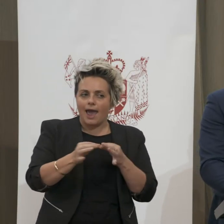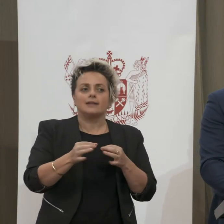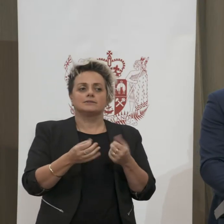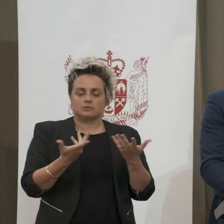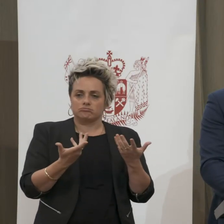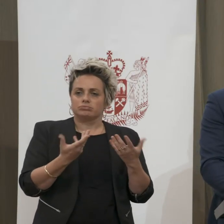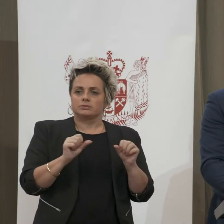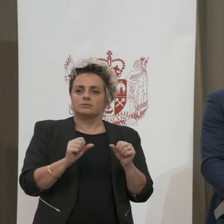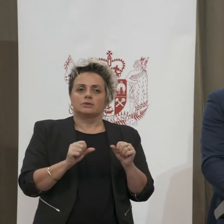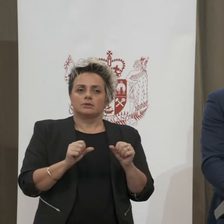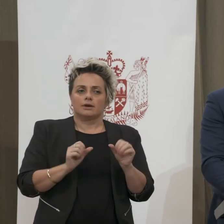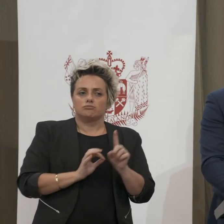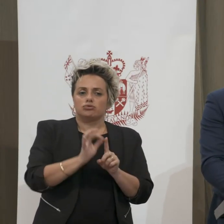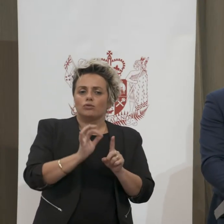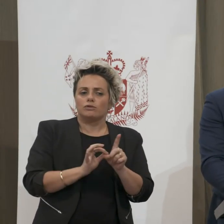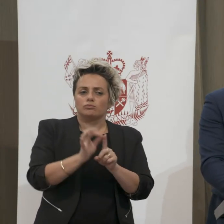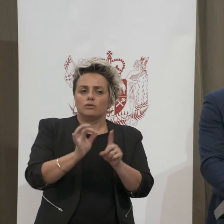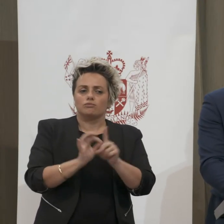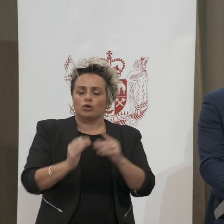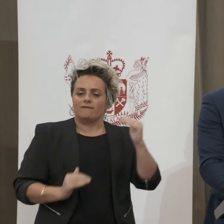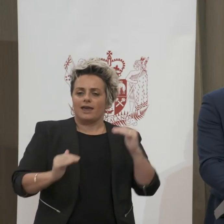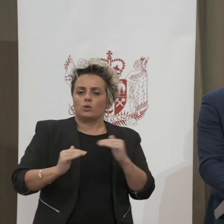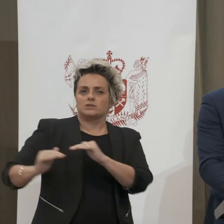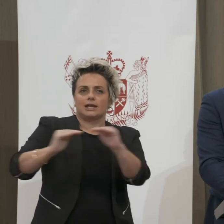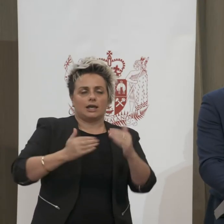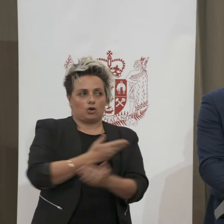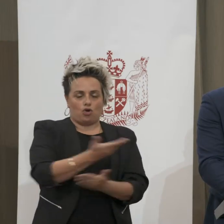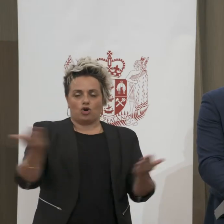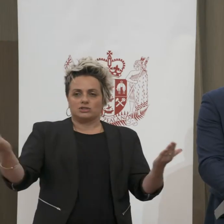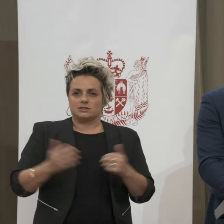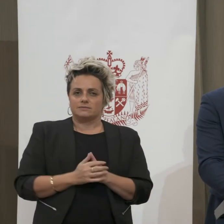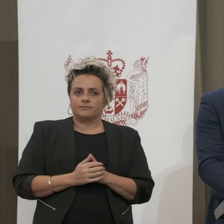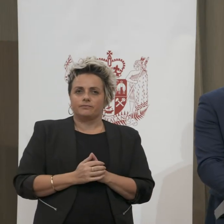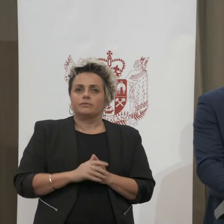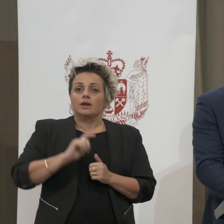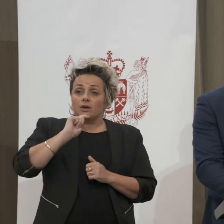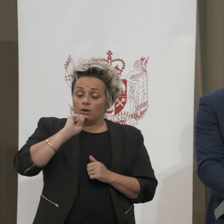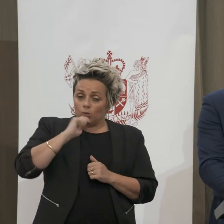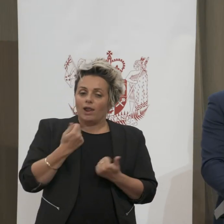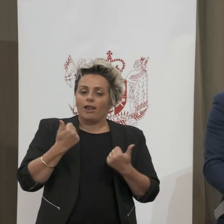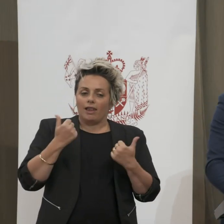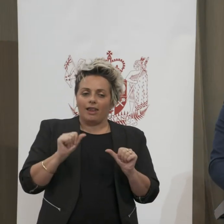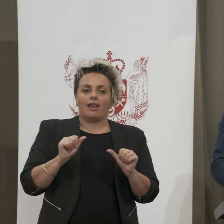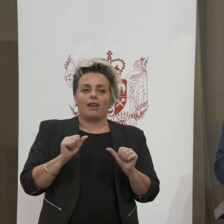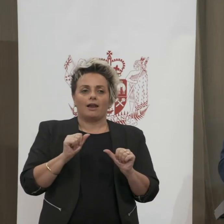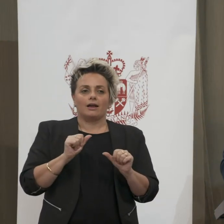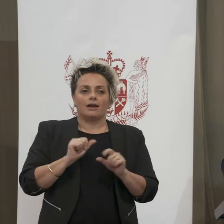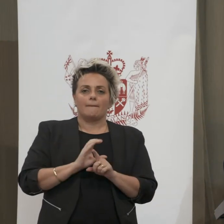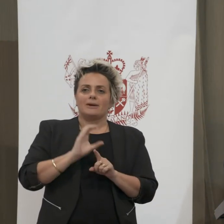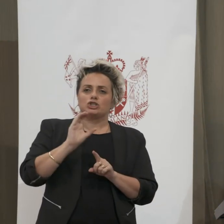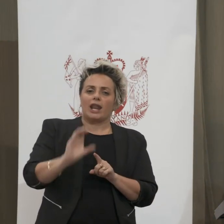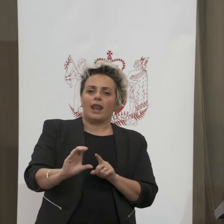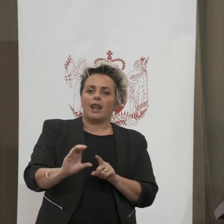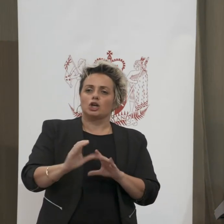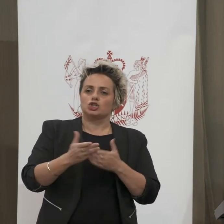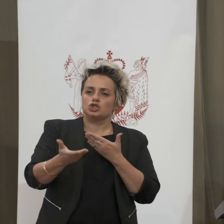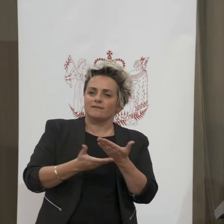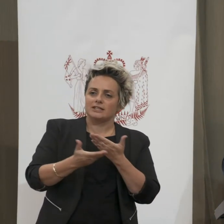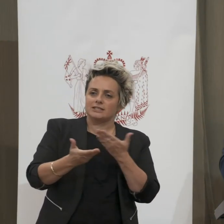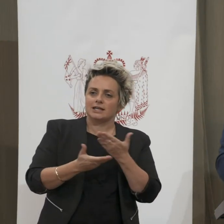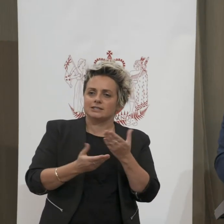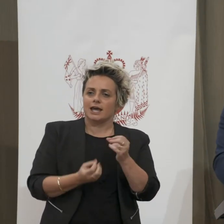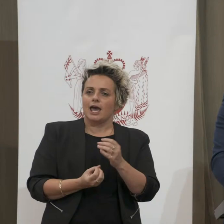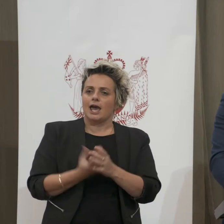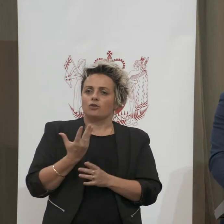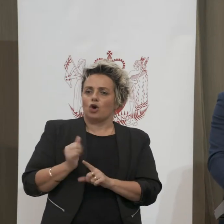commissioning drives improvement in equity across the board. It will be able to directly commission services and to grow